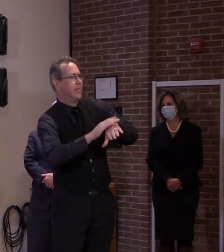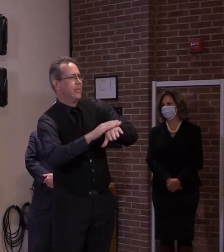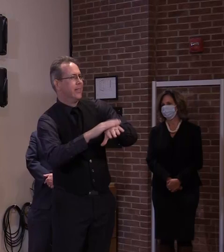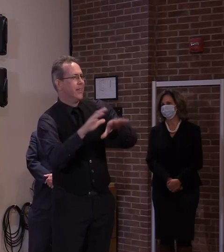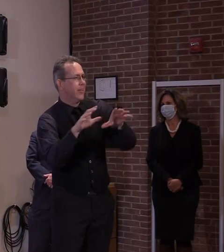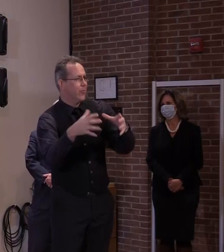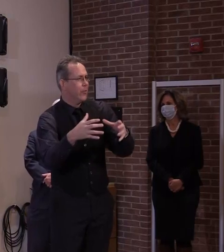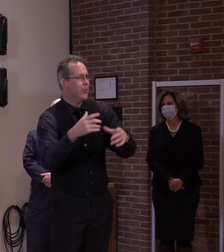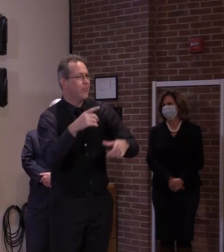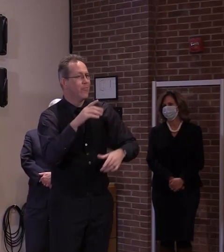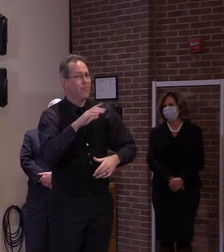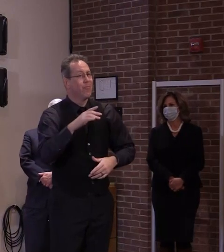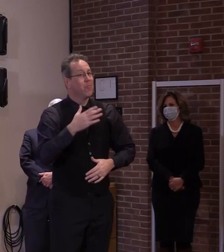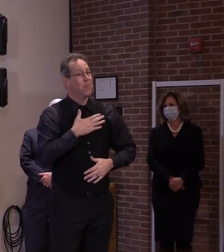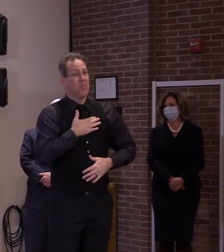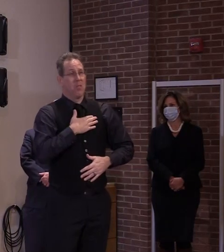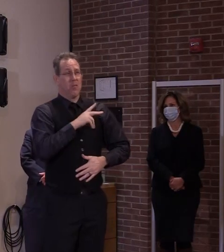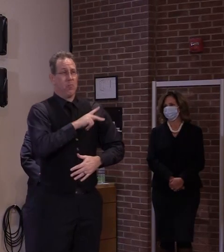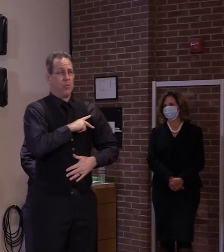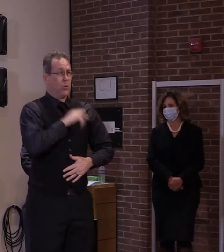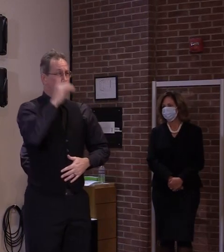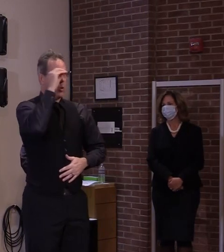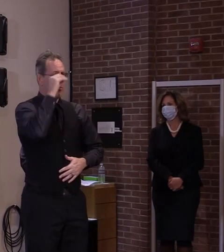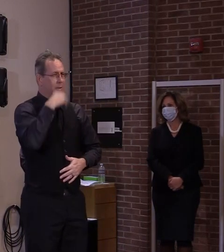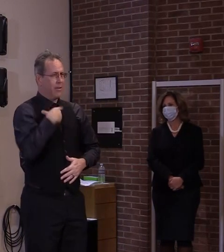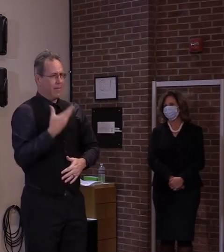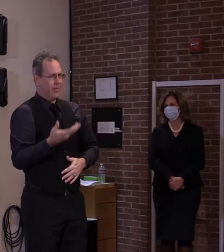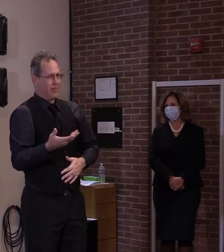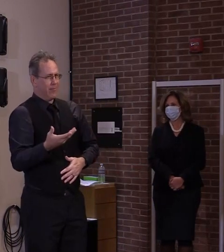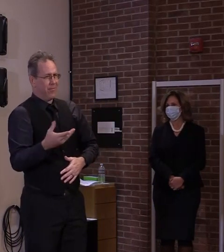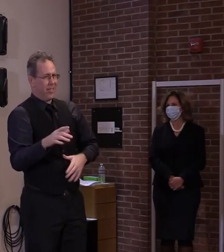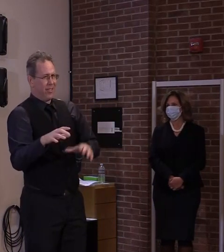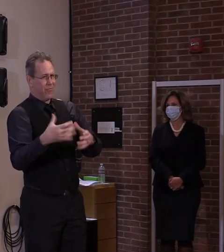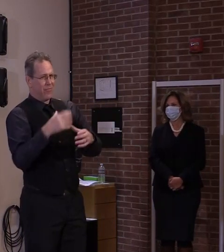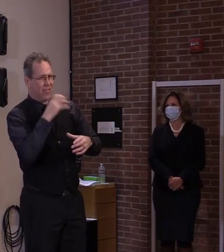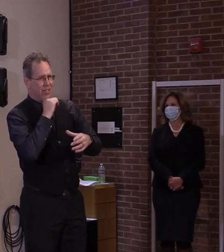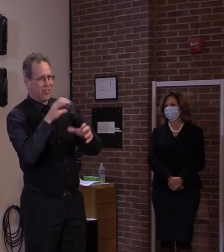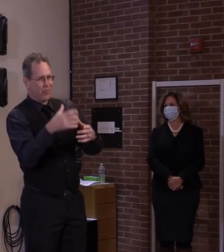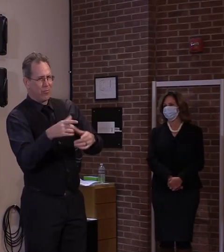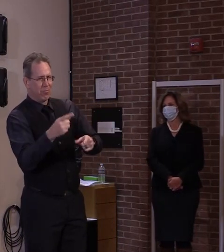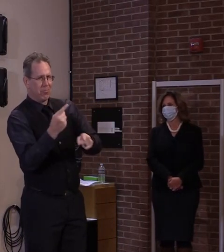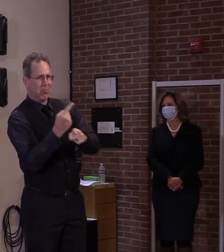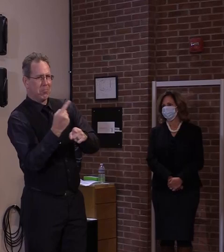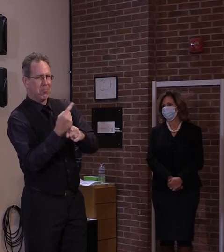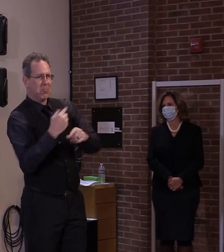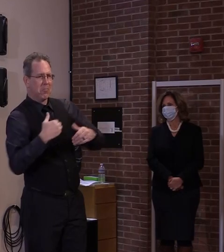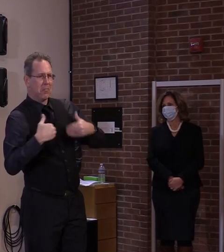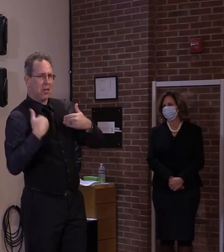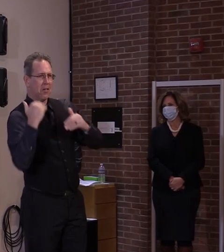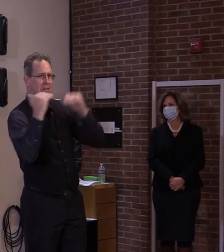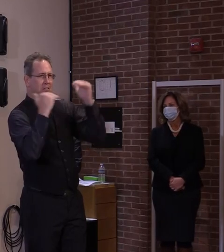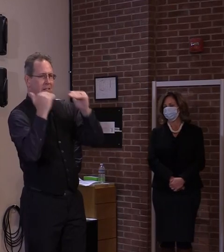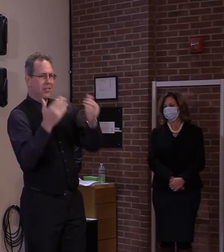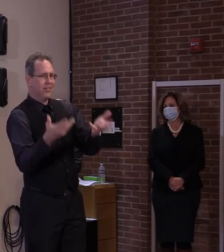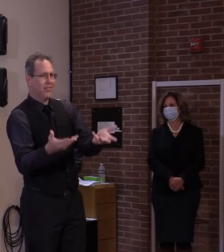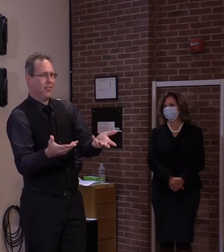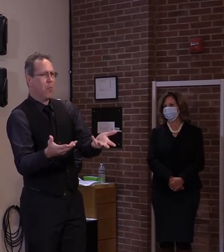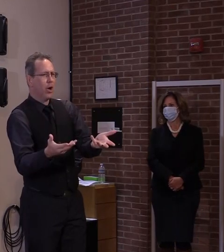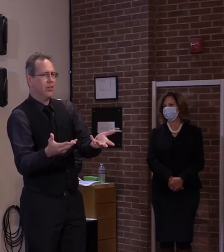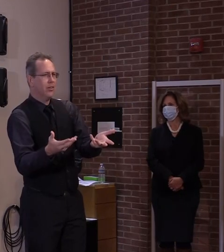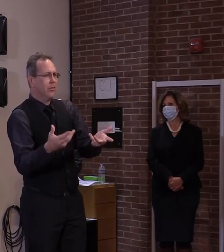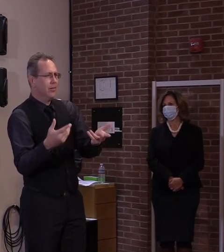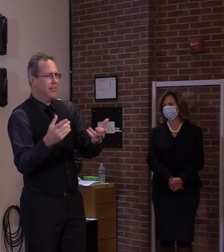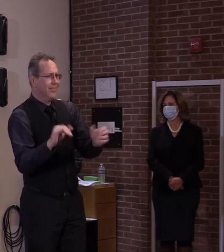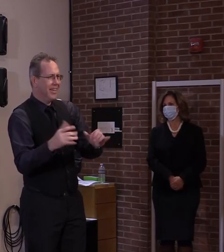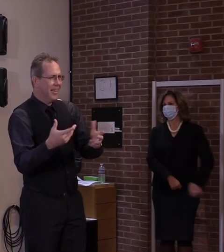believe it's a minority of them, and that many of them are just people who may feel more invincible, who may not